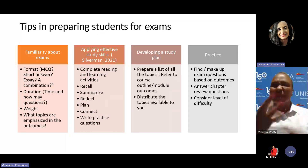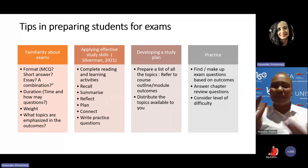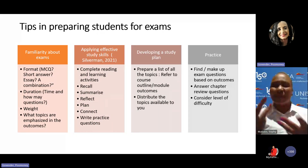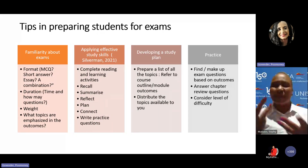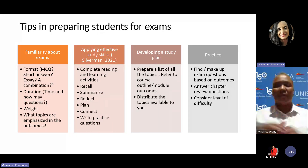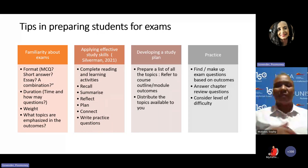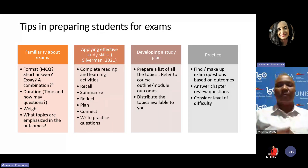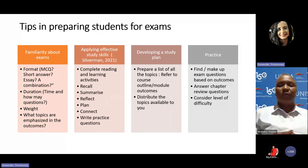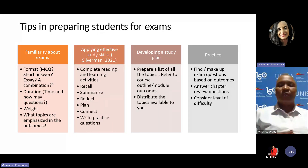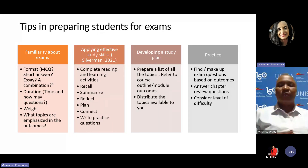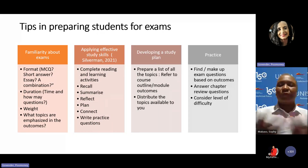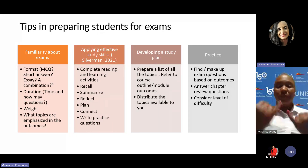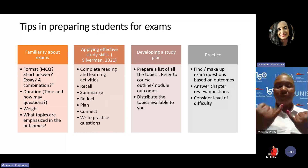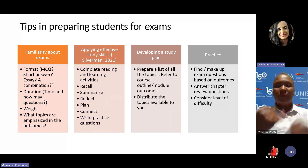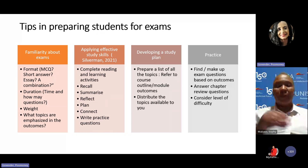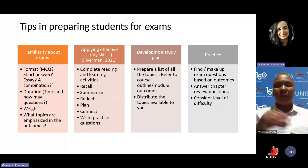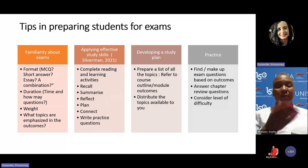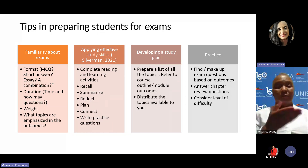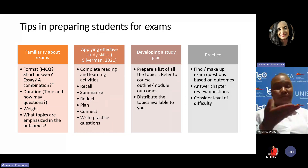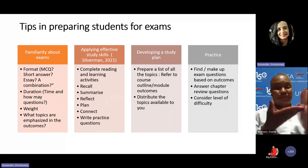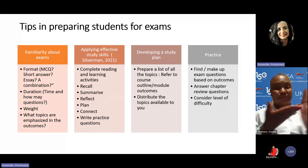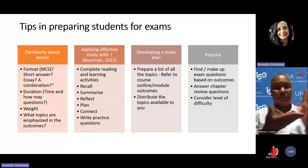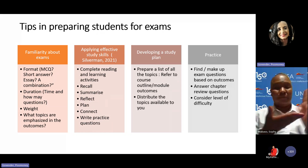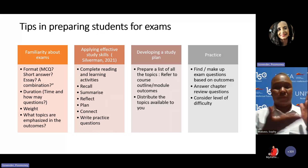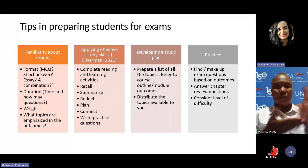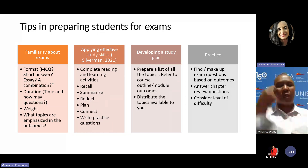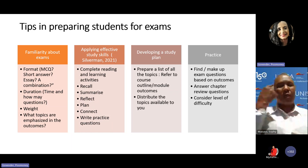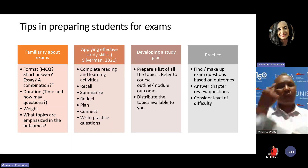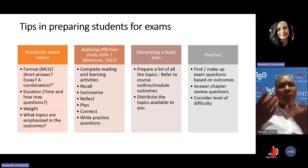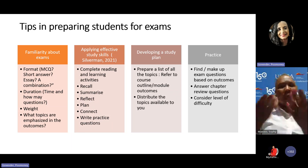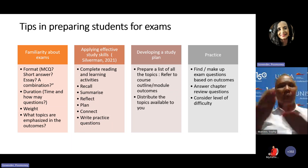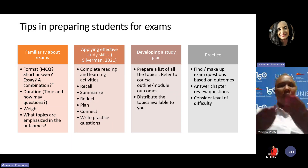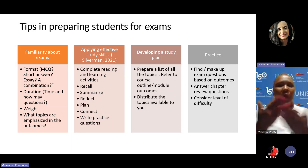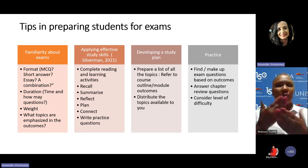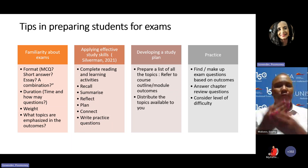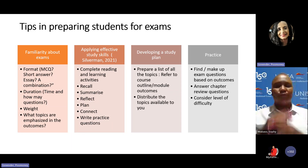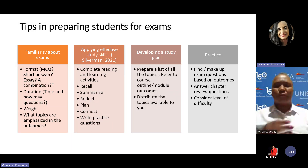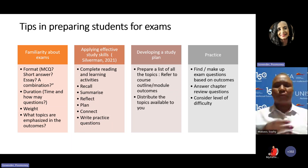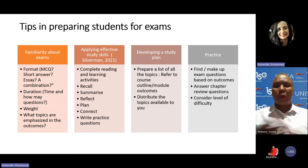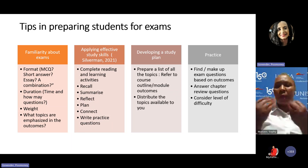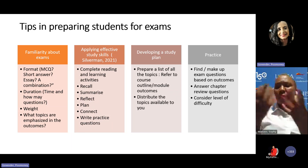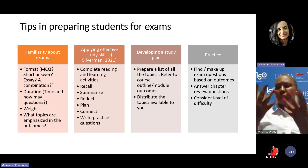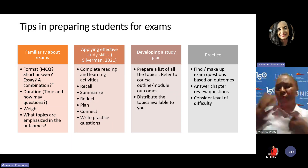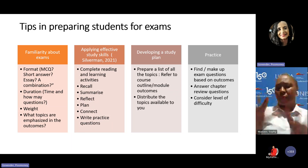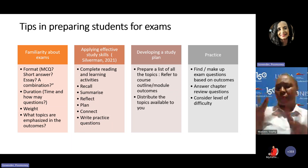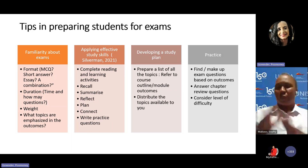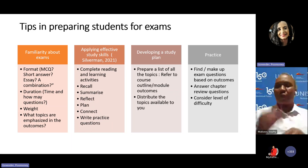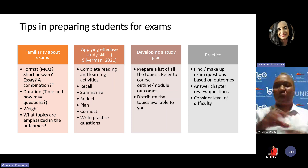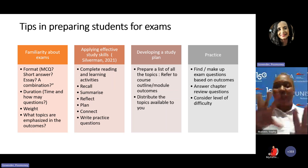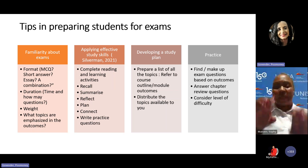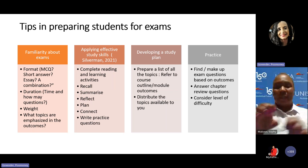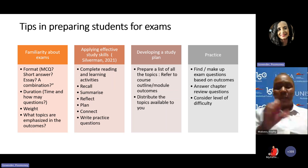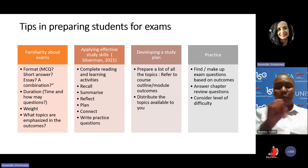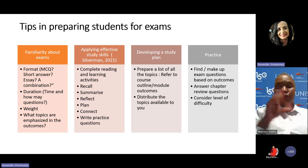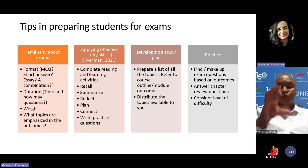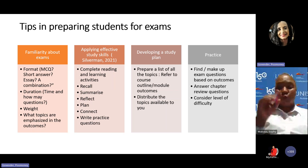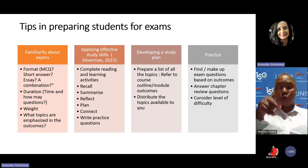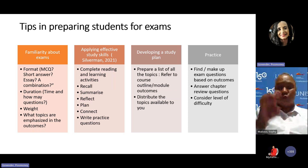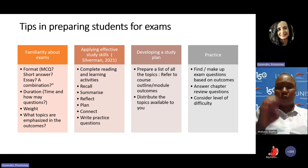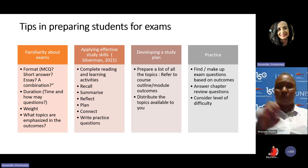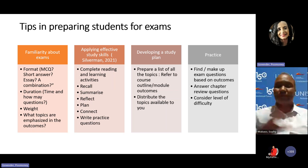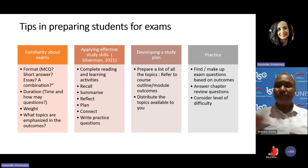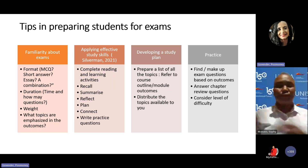outcomes? Now, here you may be thinking that you did not receive a scope for your exams. Yes, there is